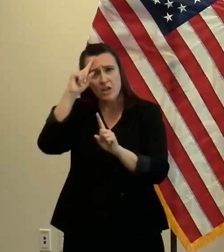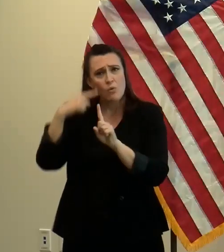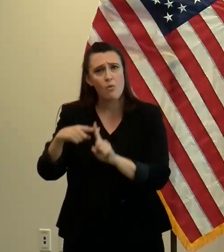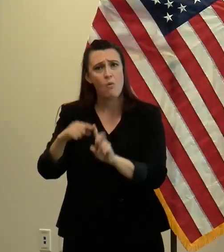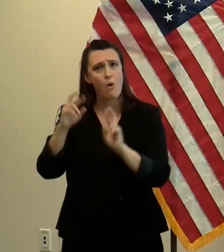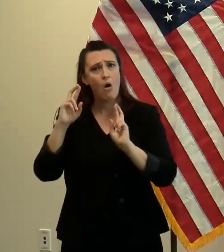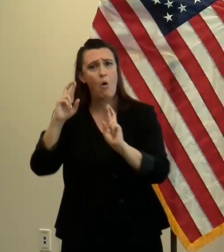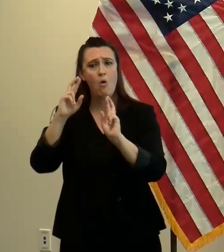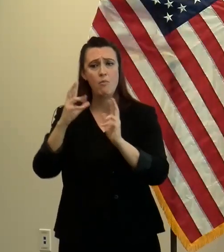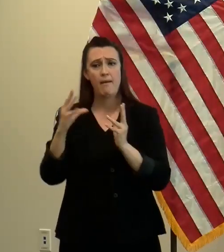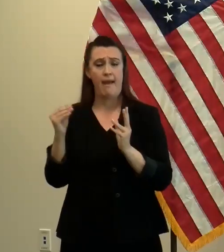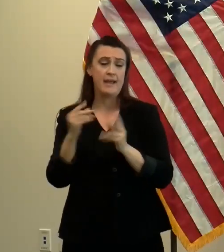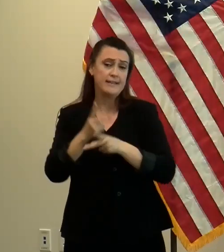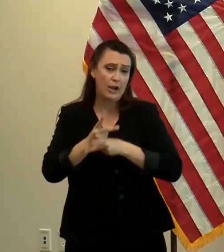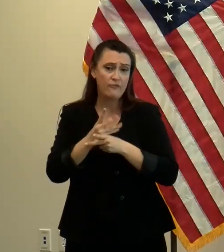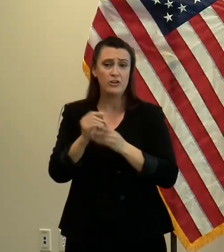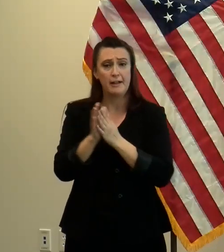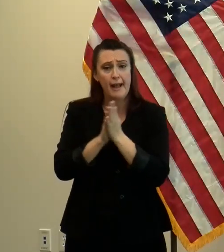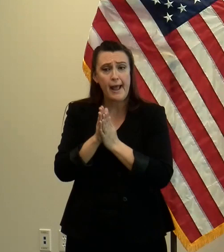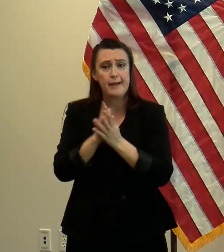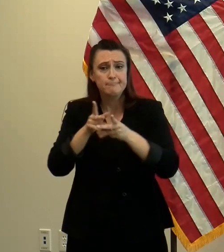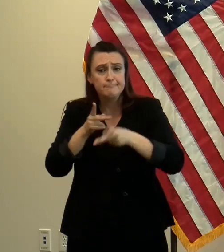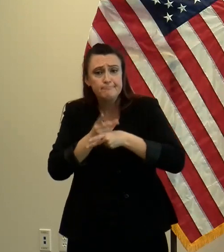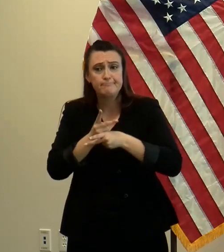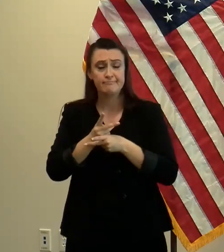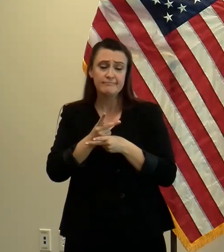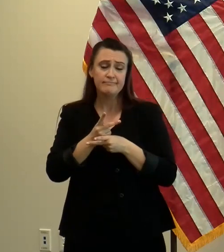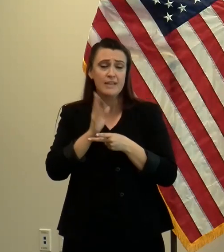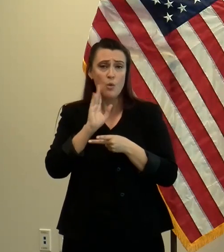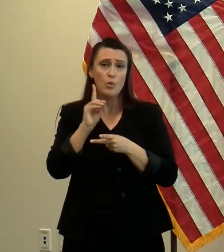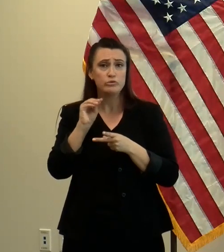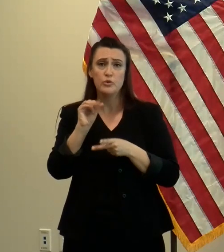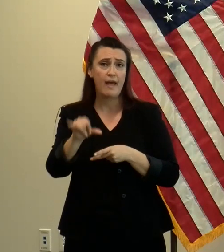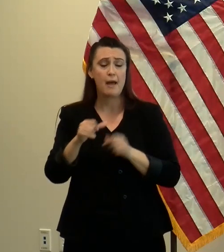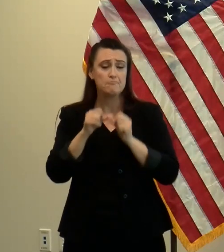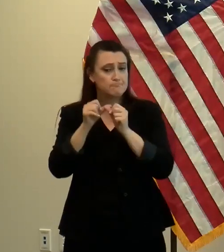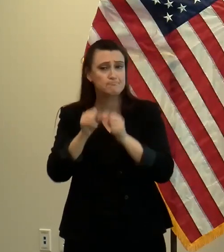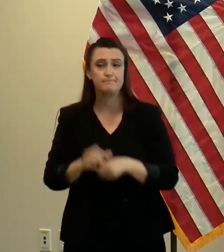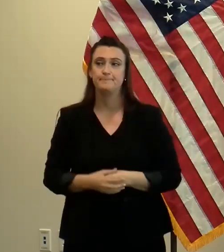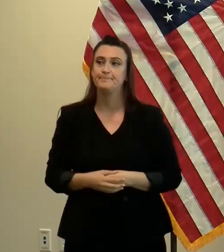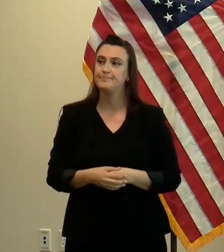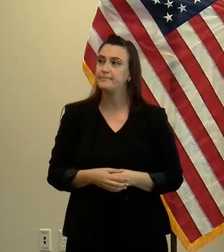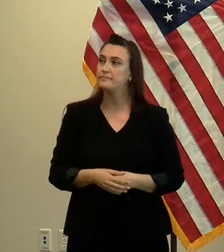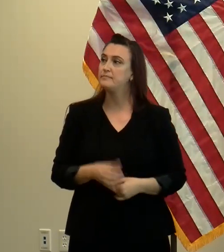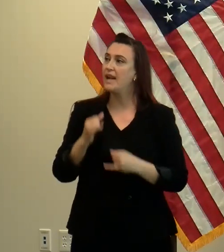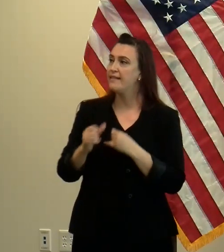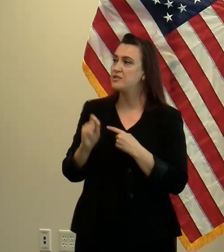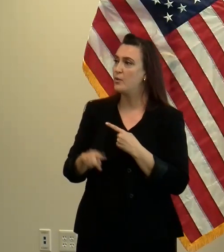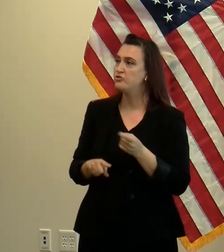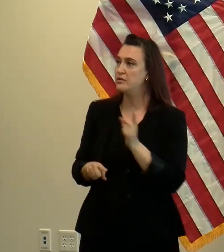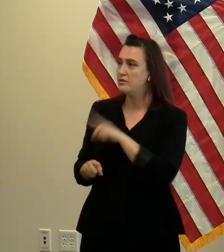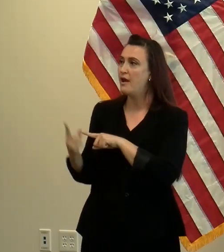and vigilant and prudent. And that's what we're going to do in Arizona. Last question here. Thanks.